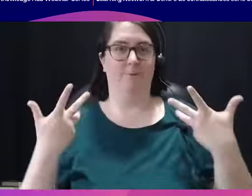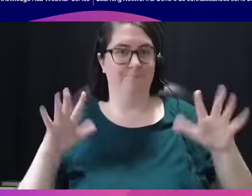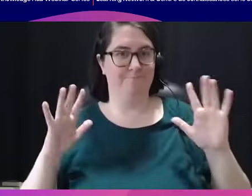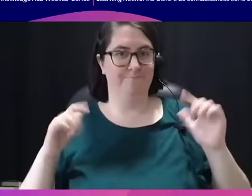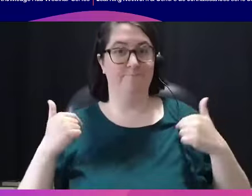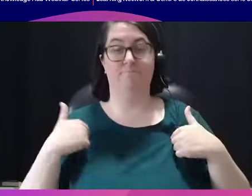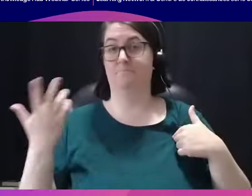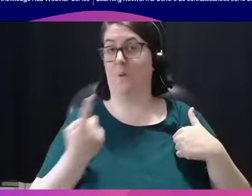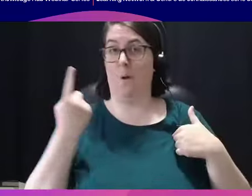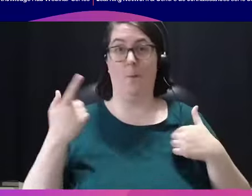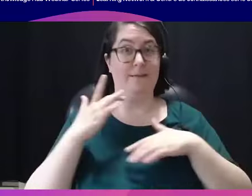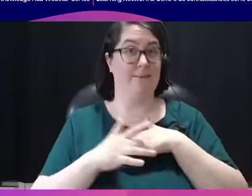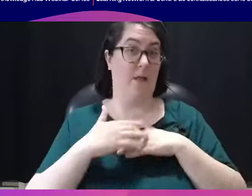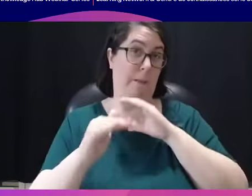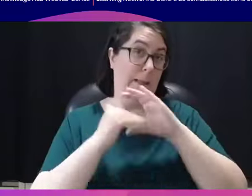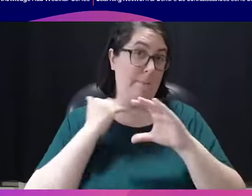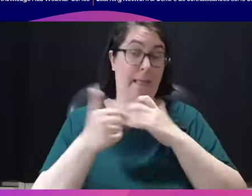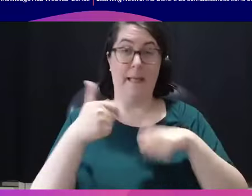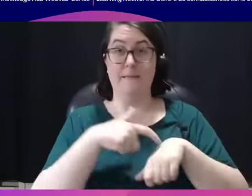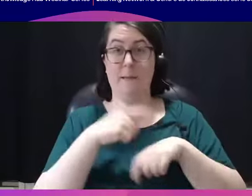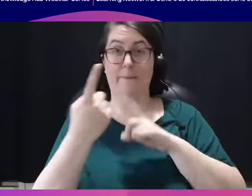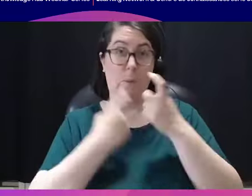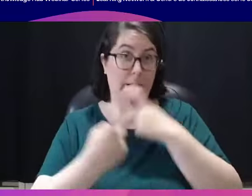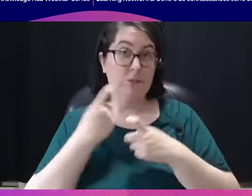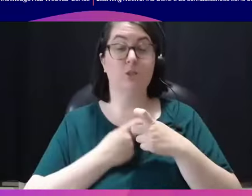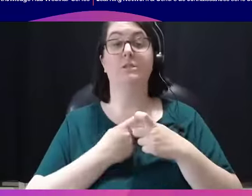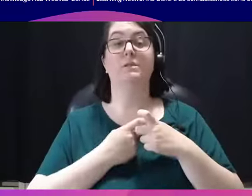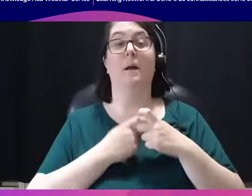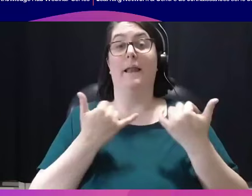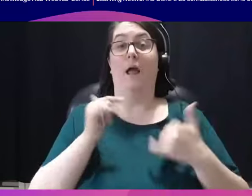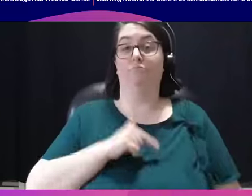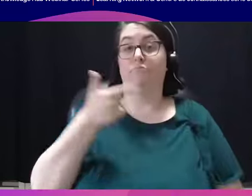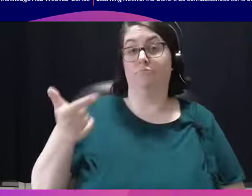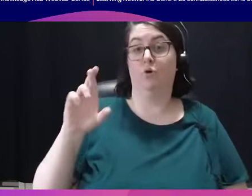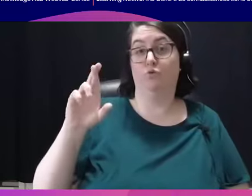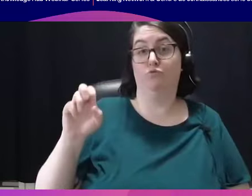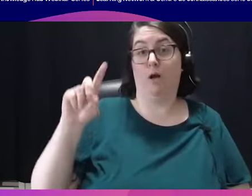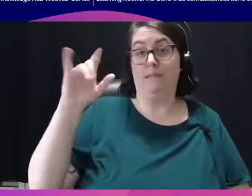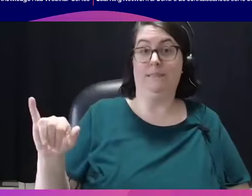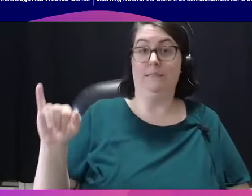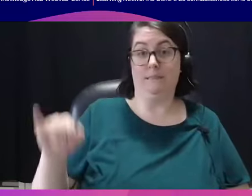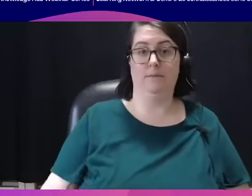always available by email if you have any questions, and I would like to pass the time to Roxy.